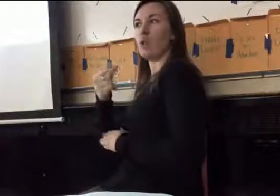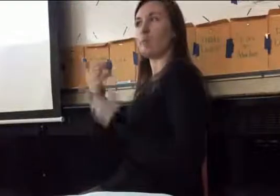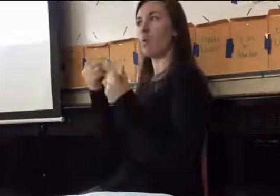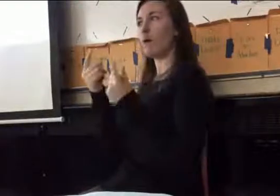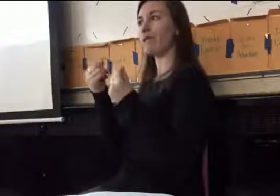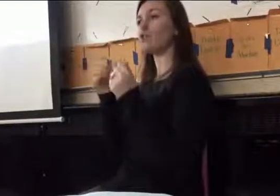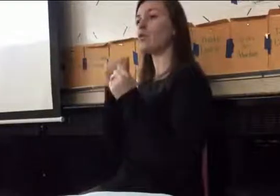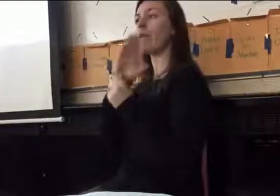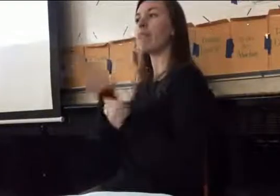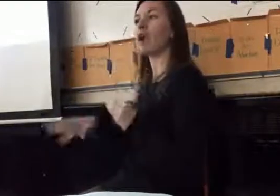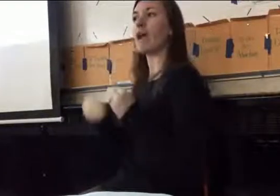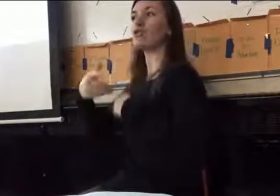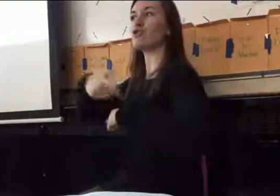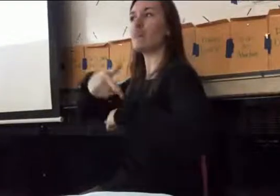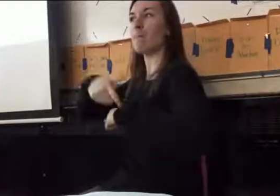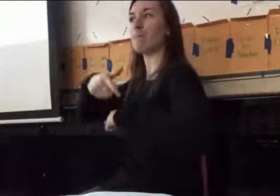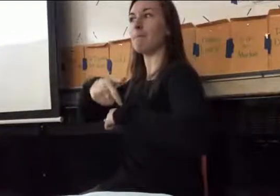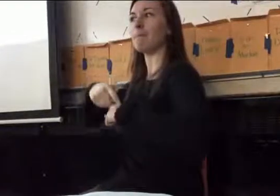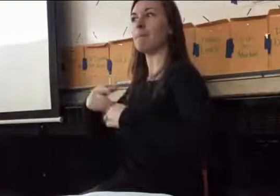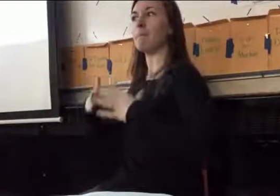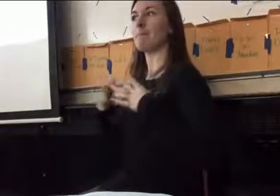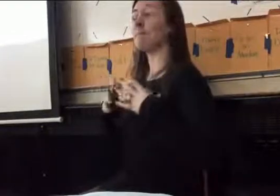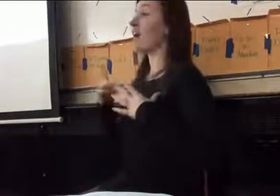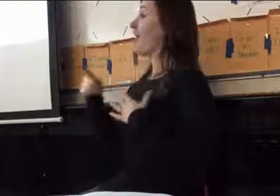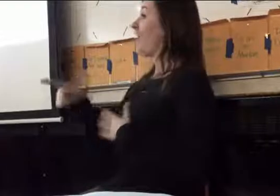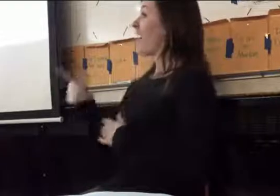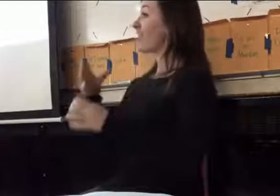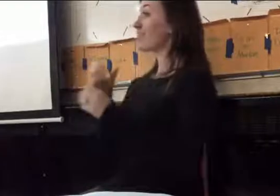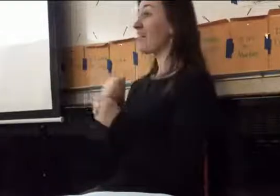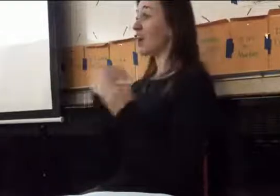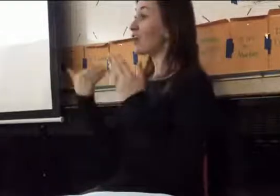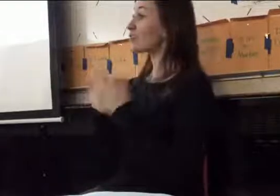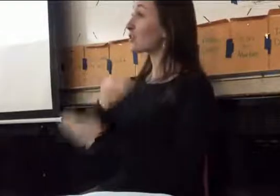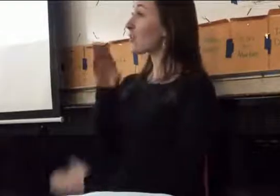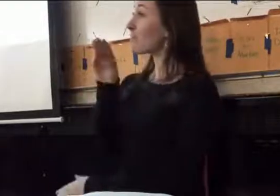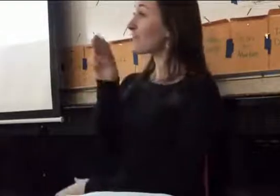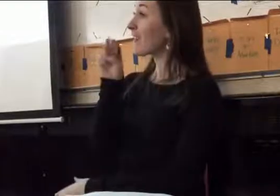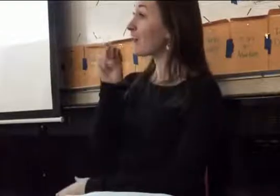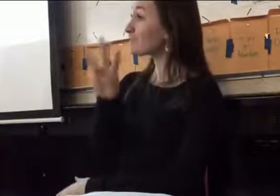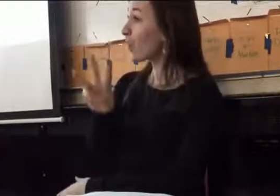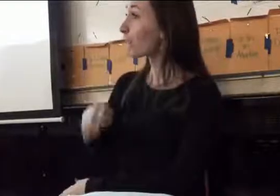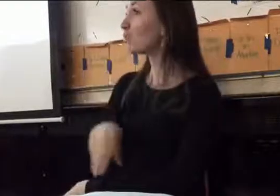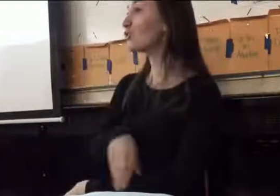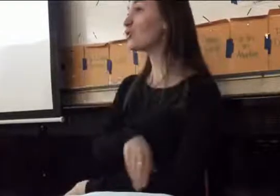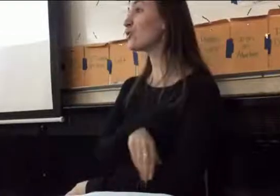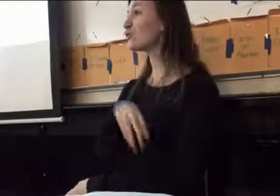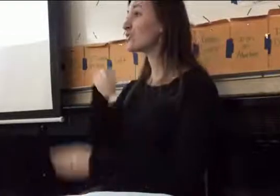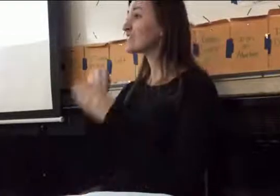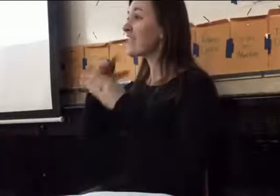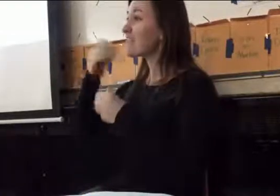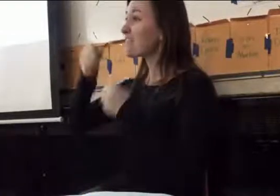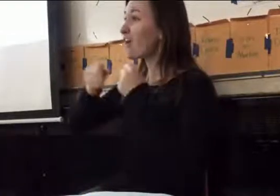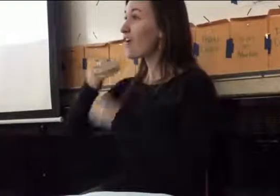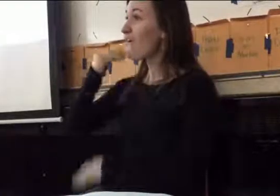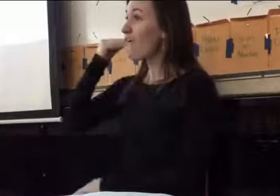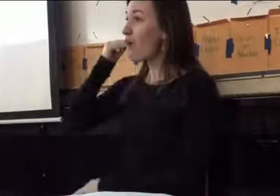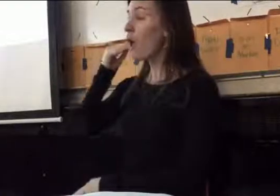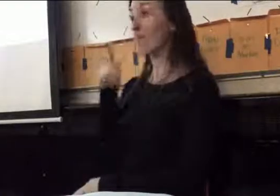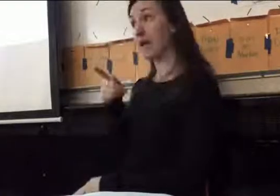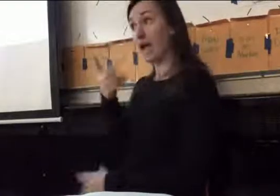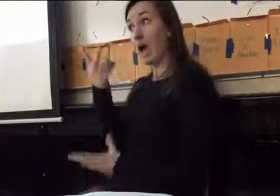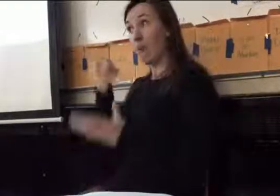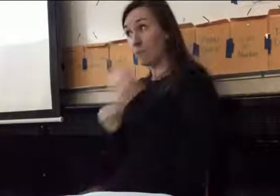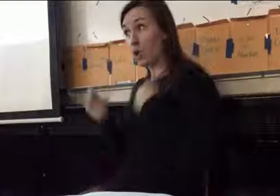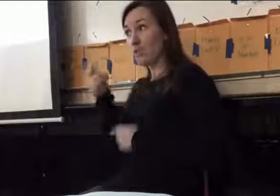spare time. And magically, they got brand new BMWs in their driveway. Which, by the way, both of these made